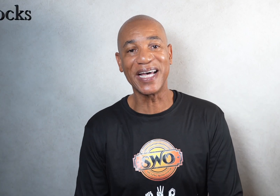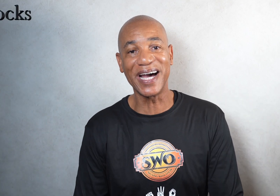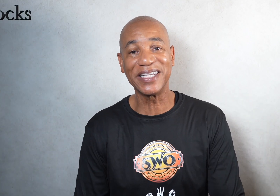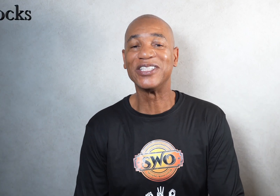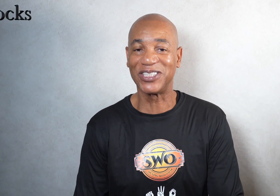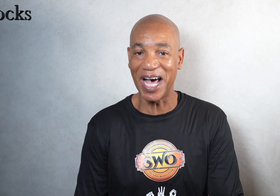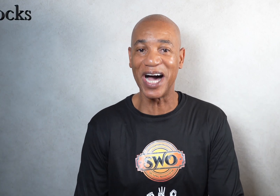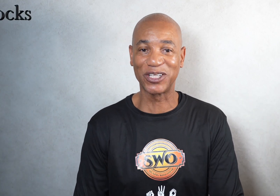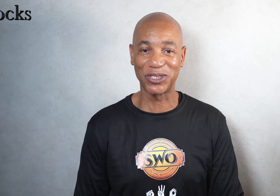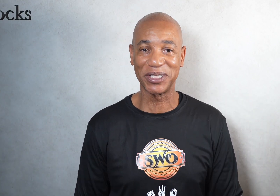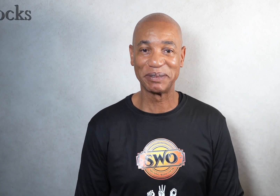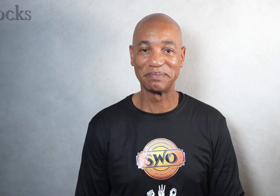sign socks.